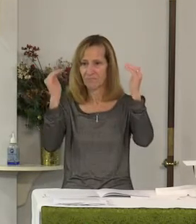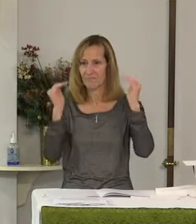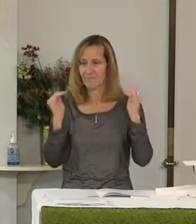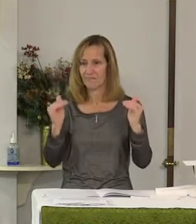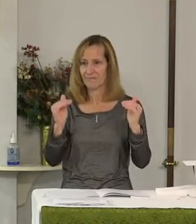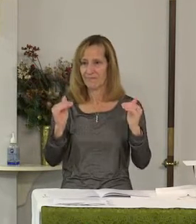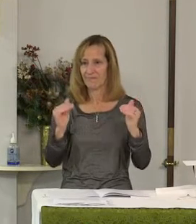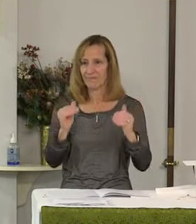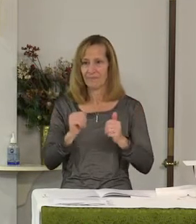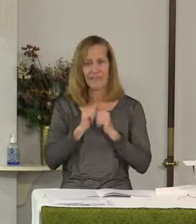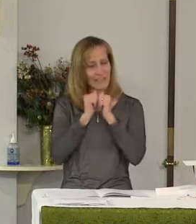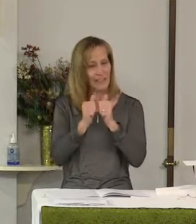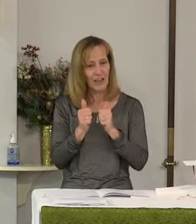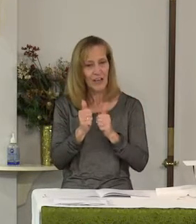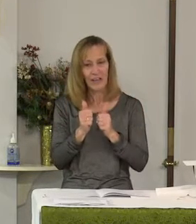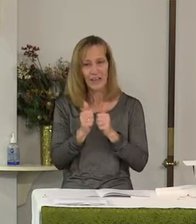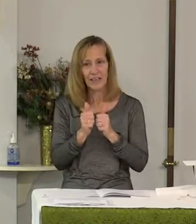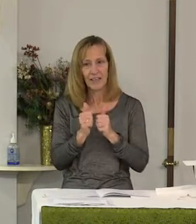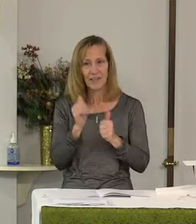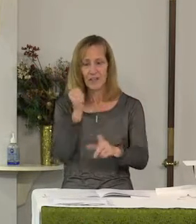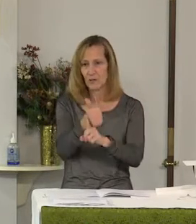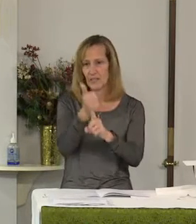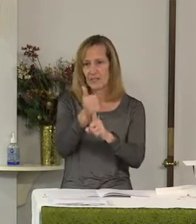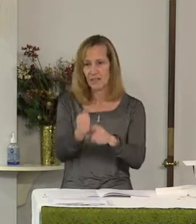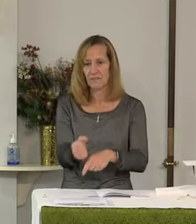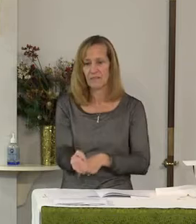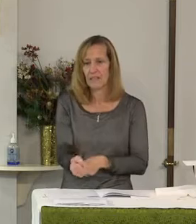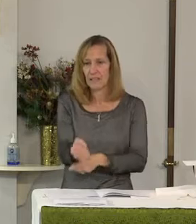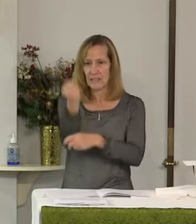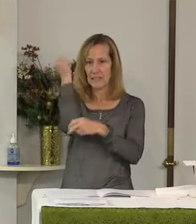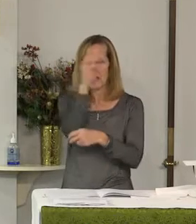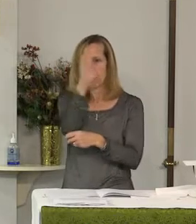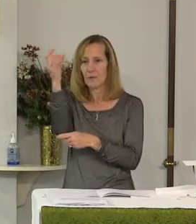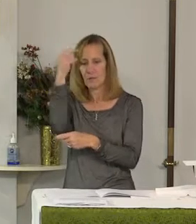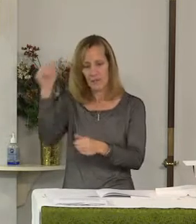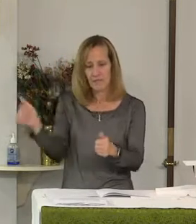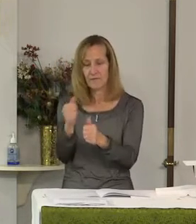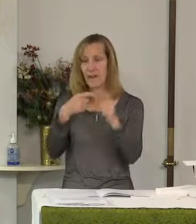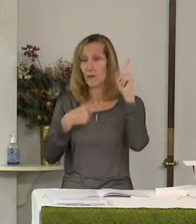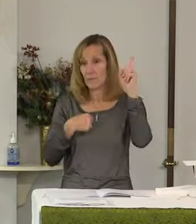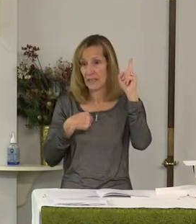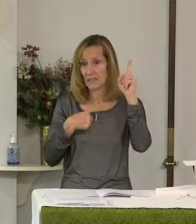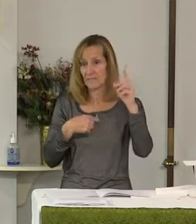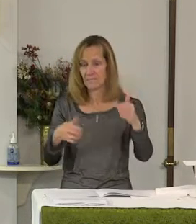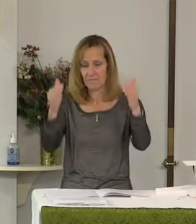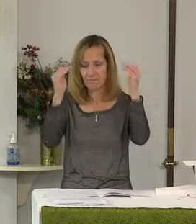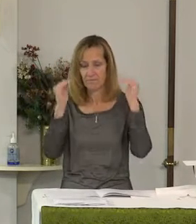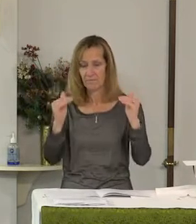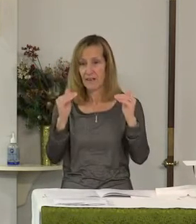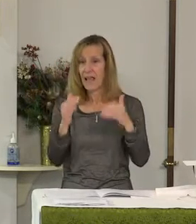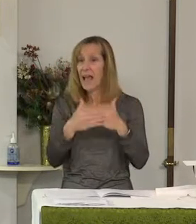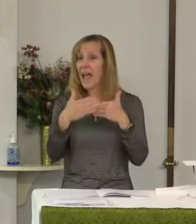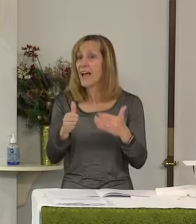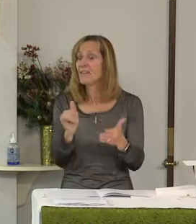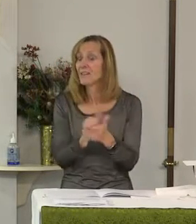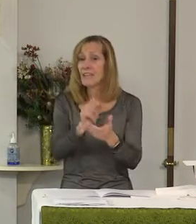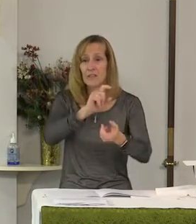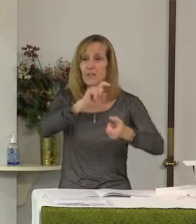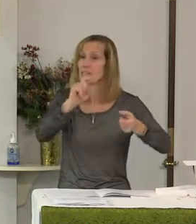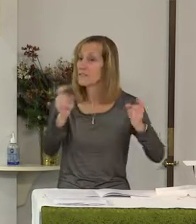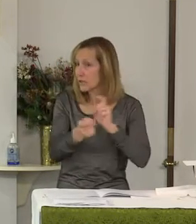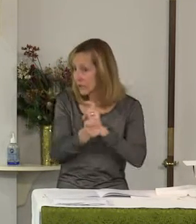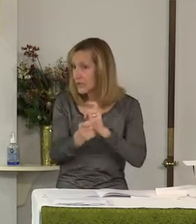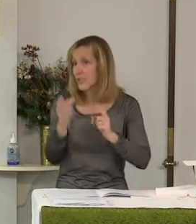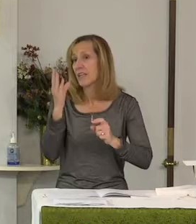Deny yourself and take up your cross and follow me. And after this